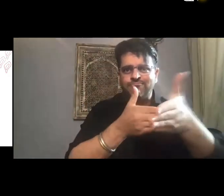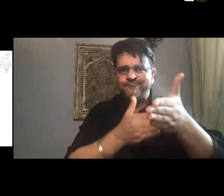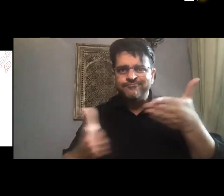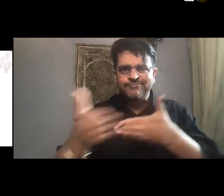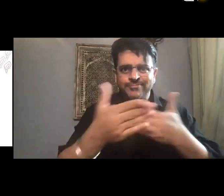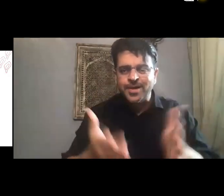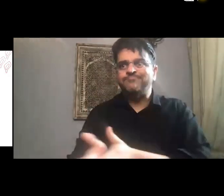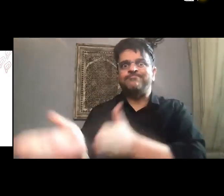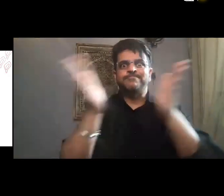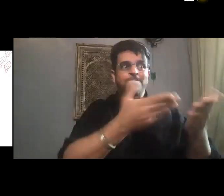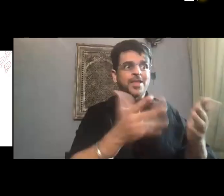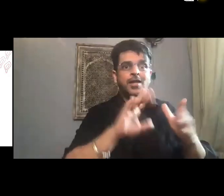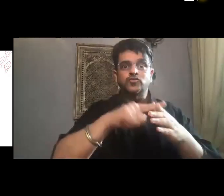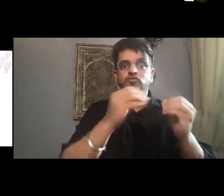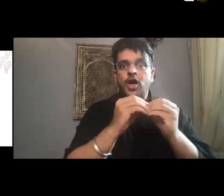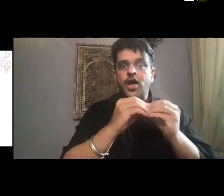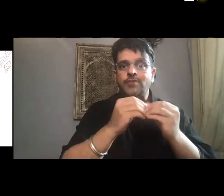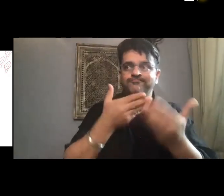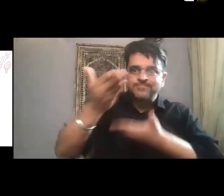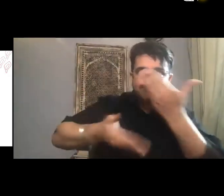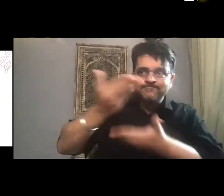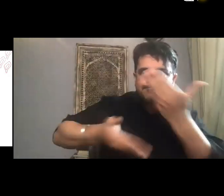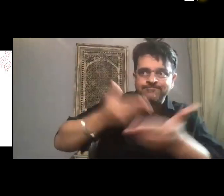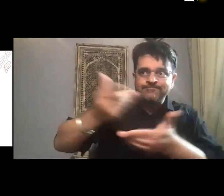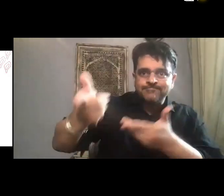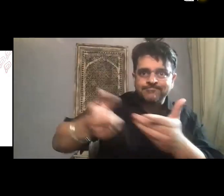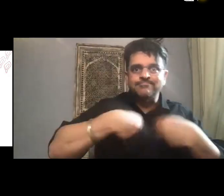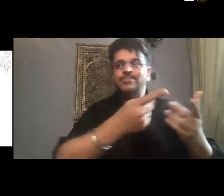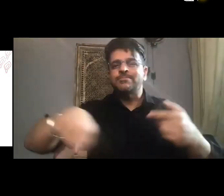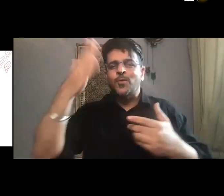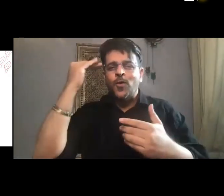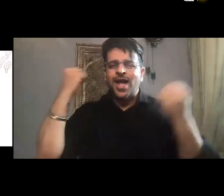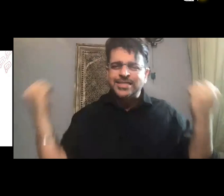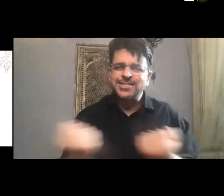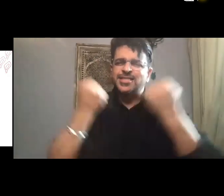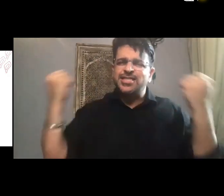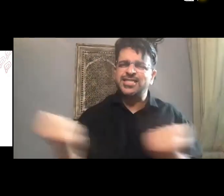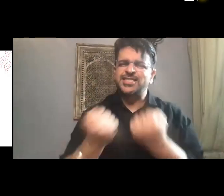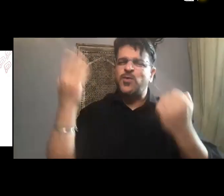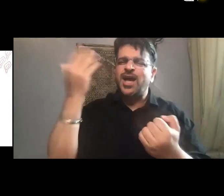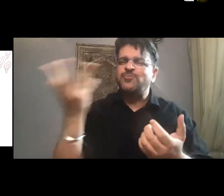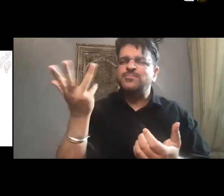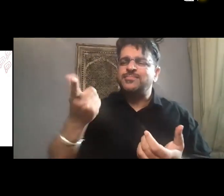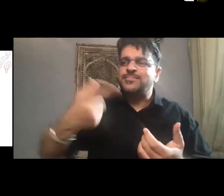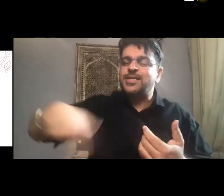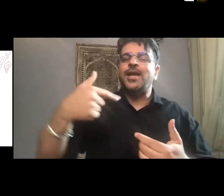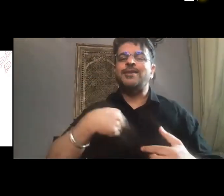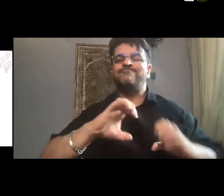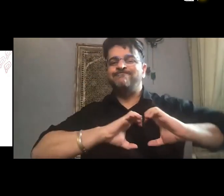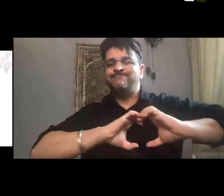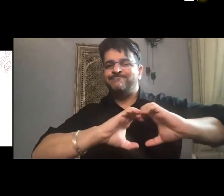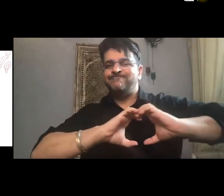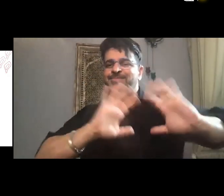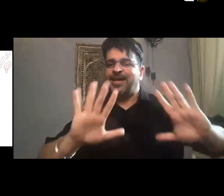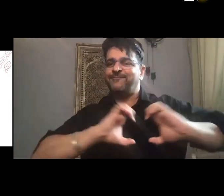technology solution person? Or are you providing employability trainings? Why are you working hard in the space of